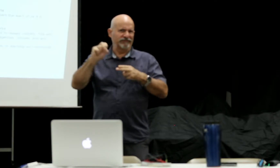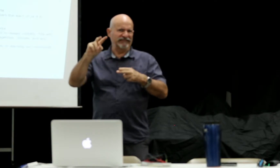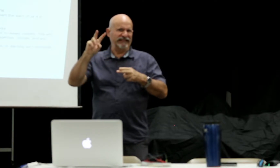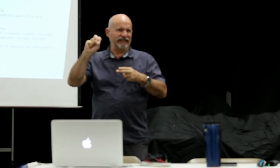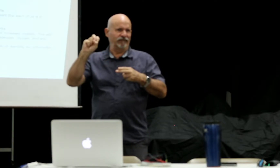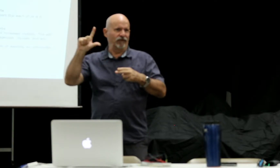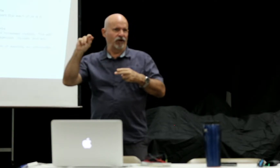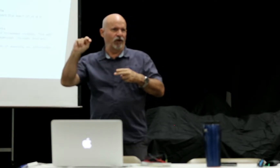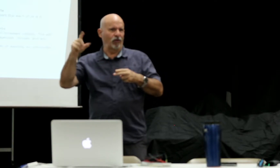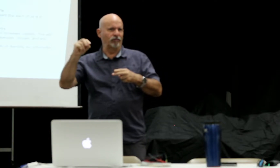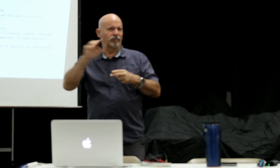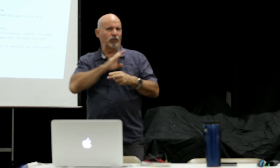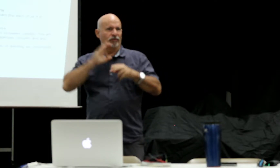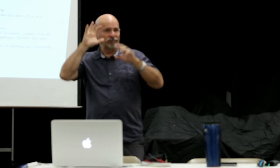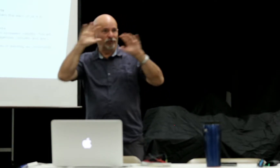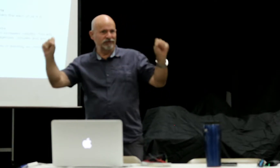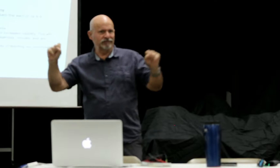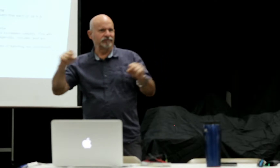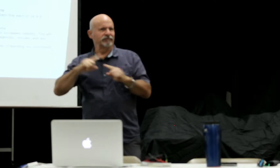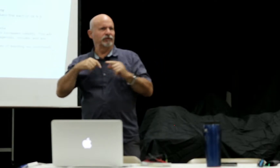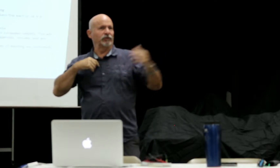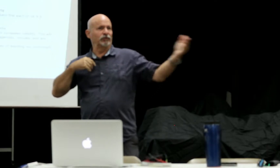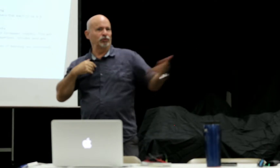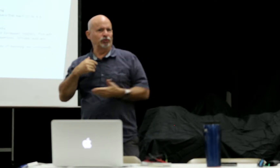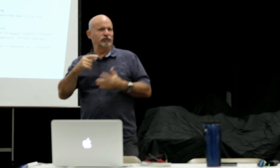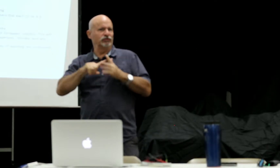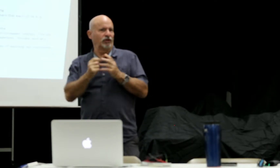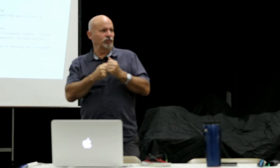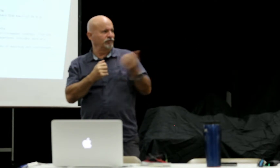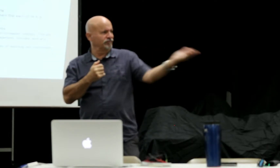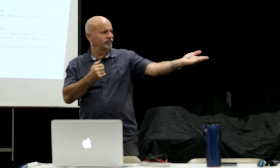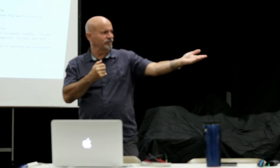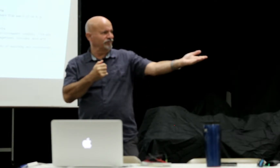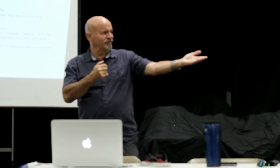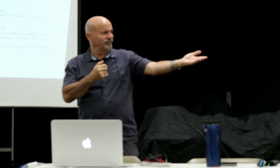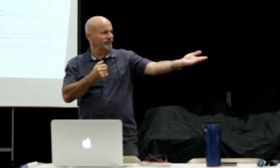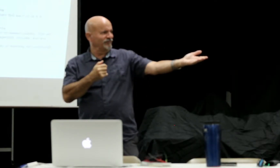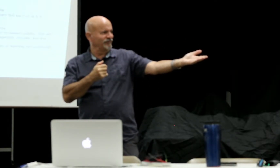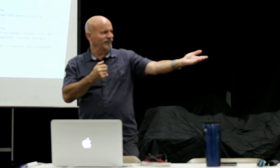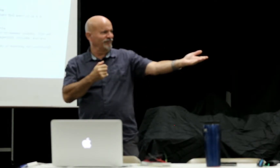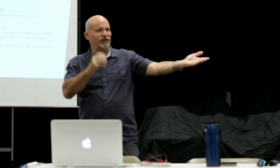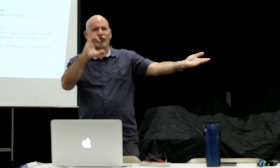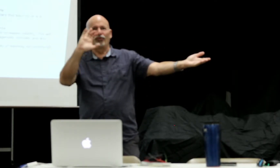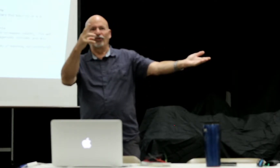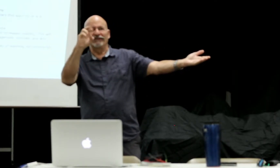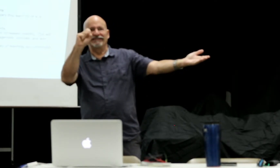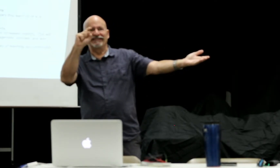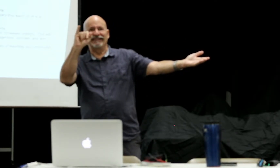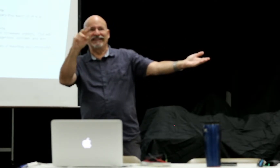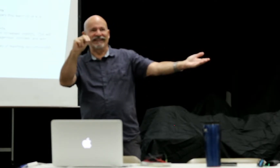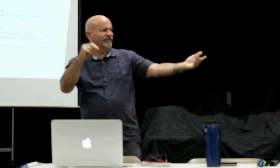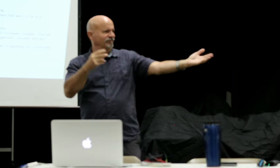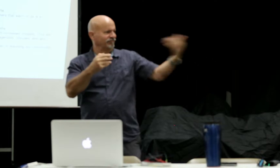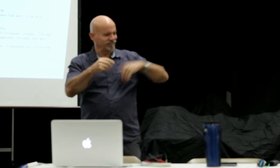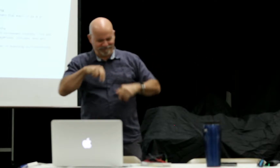I've introduced myself. My name is Steve Longo. I am the board president. I also want to introduce everyone else. You want to